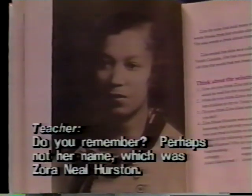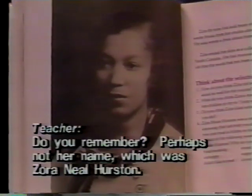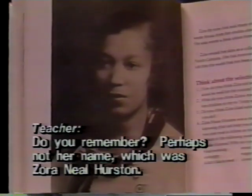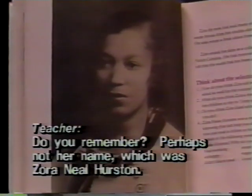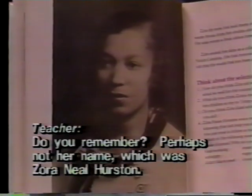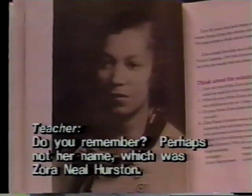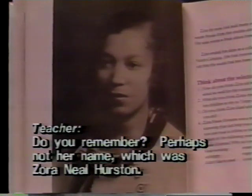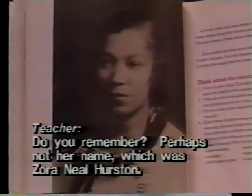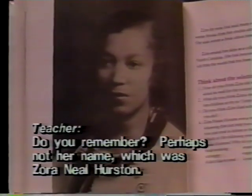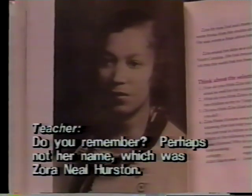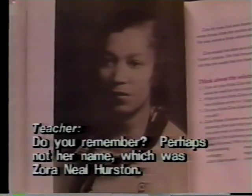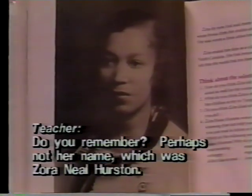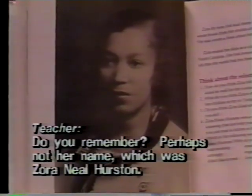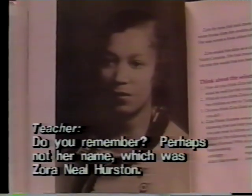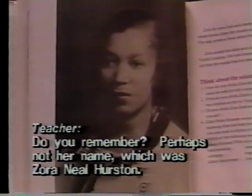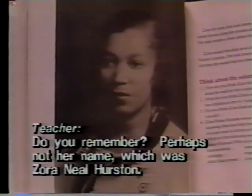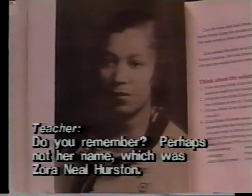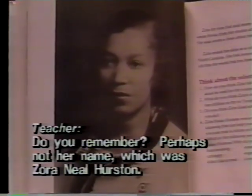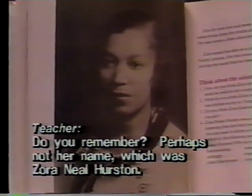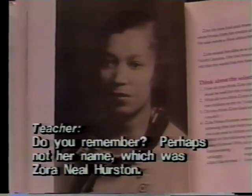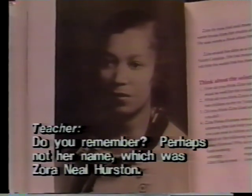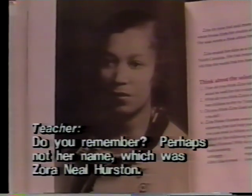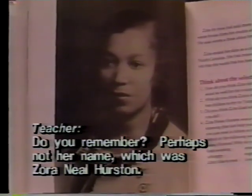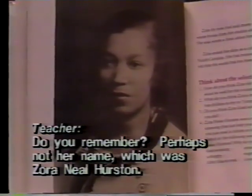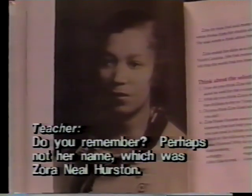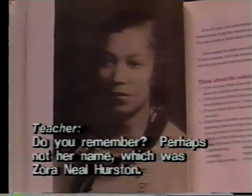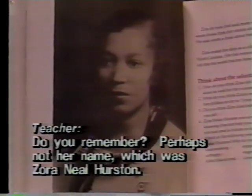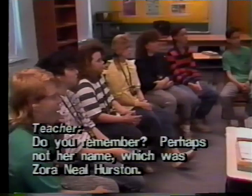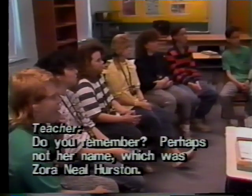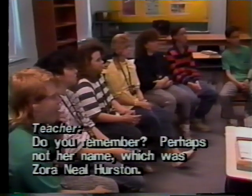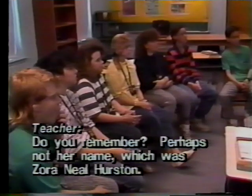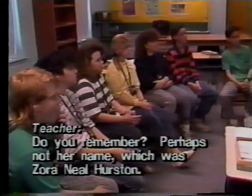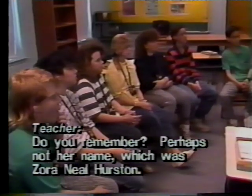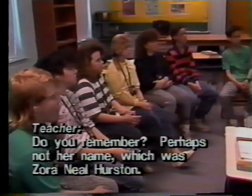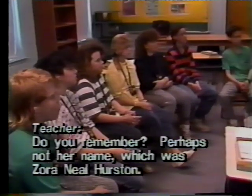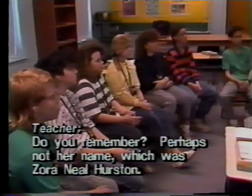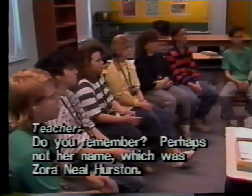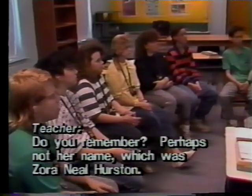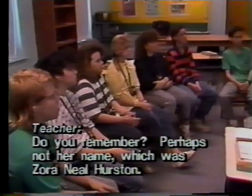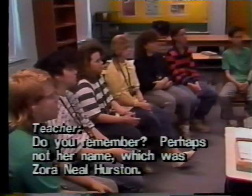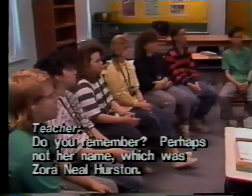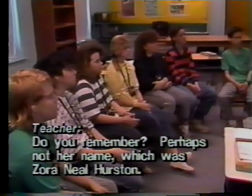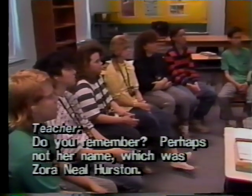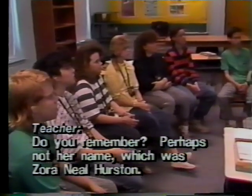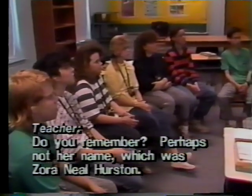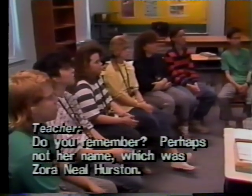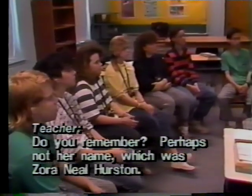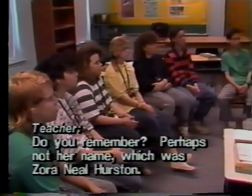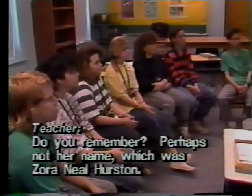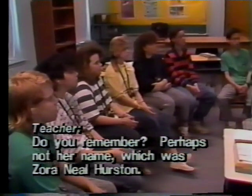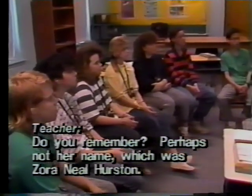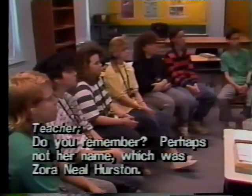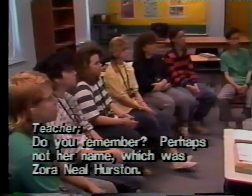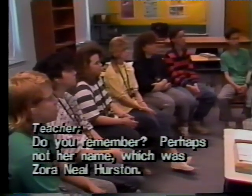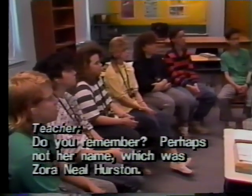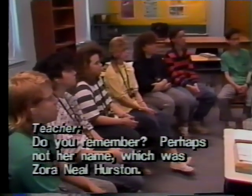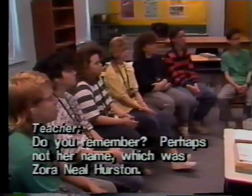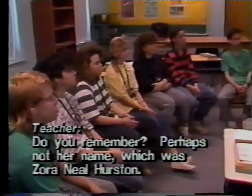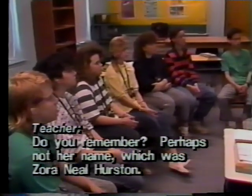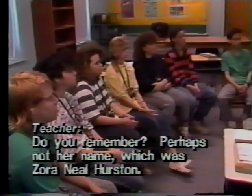Remember? Perhaps not her name, which was Zora Neale